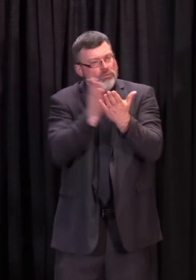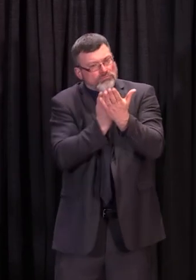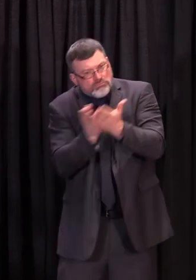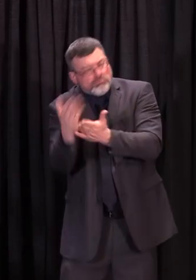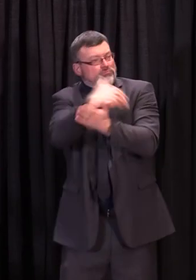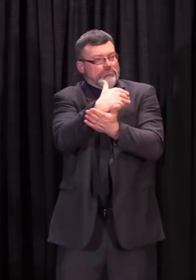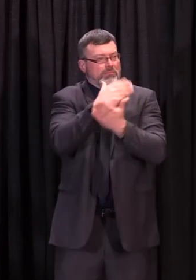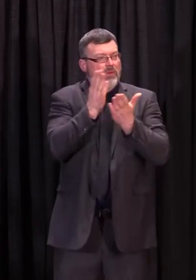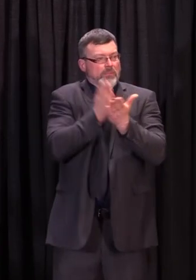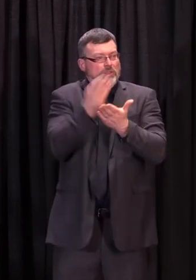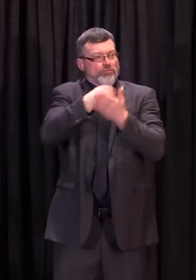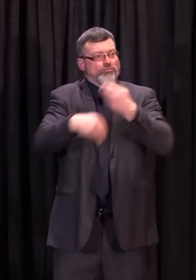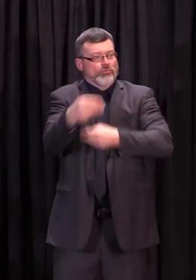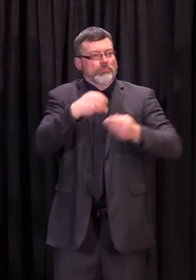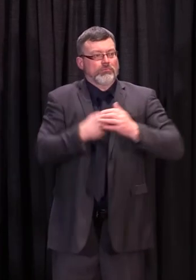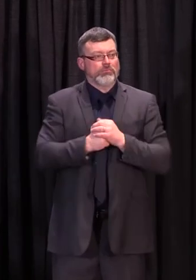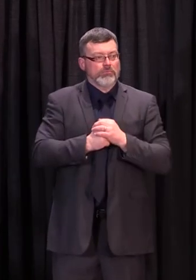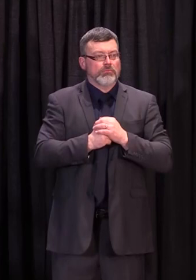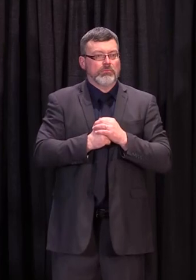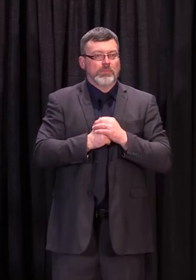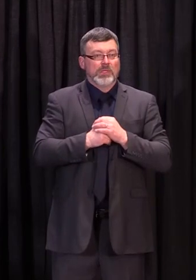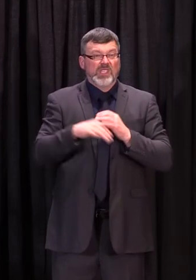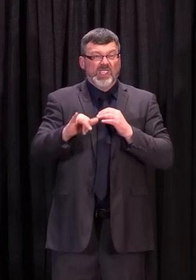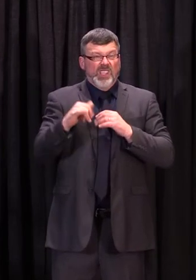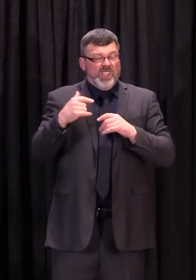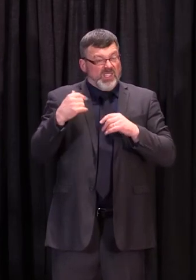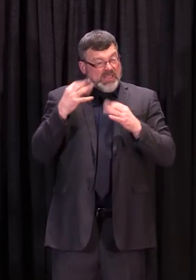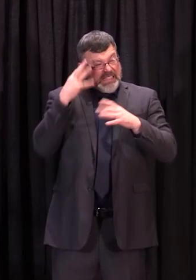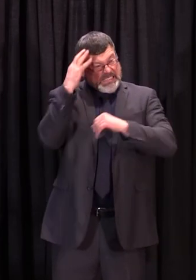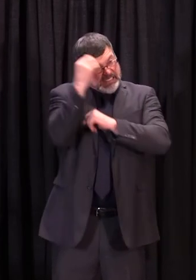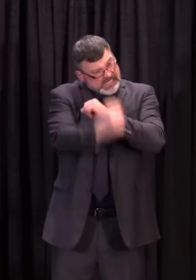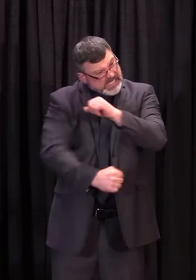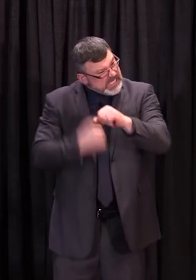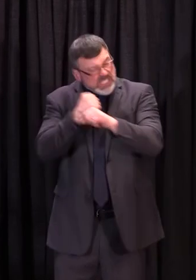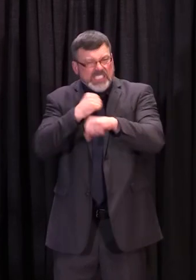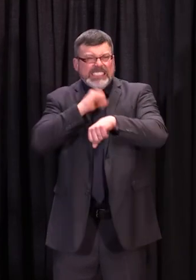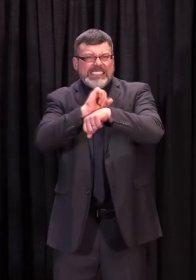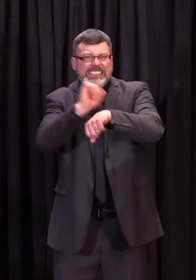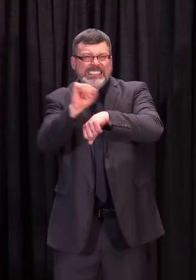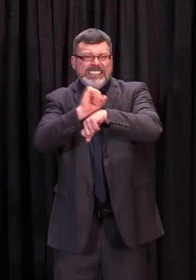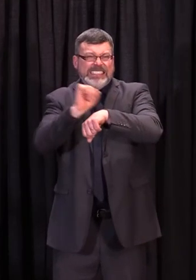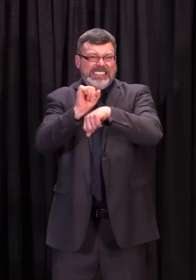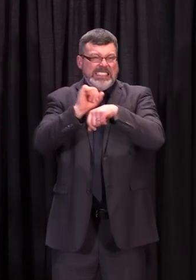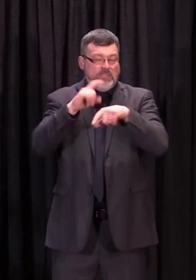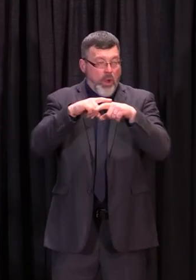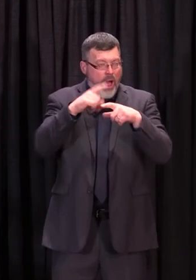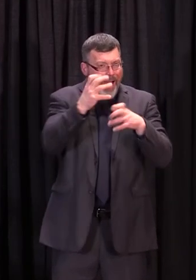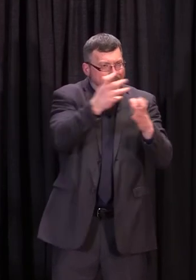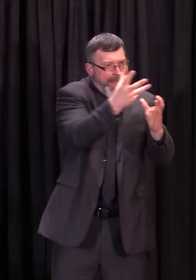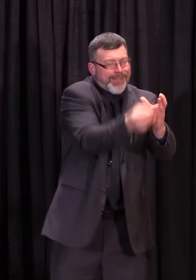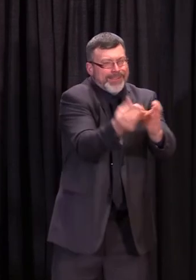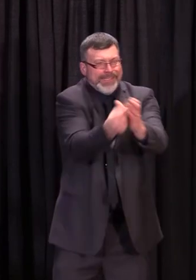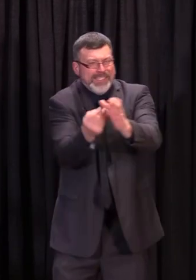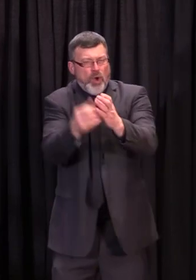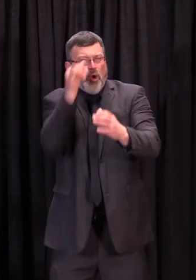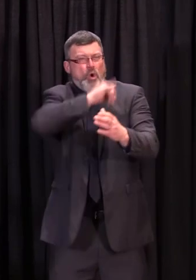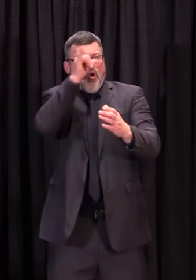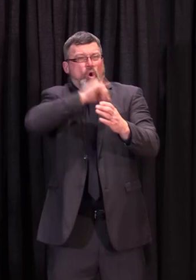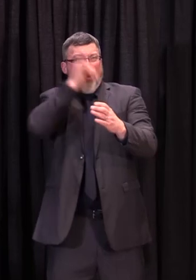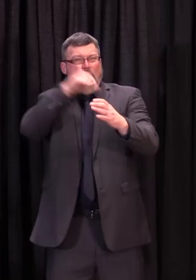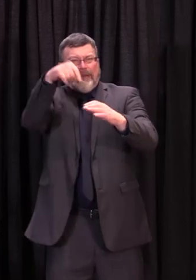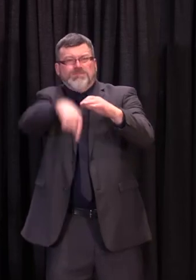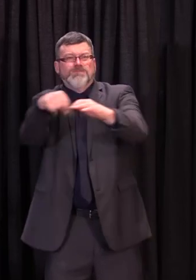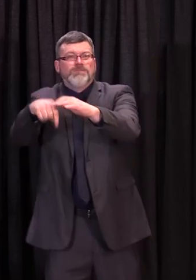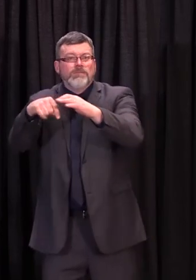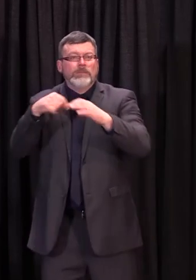after years of hard work to close large funding gaps, we find ourselves at a pivotal time with money to